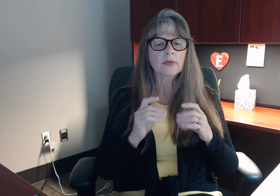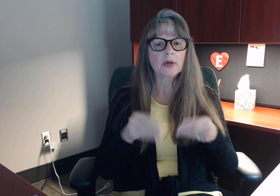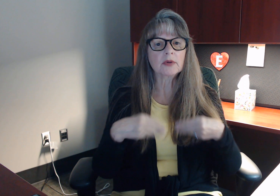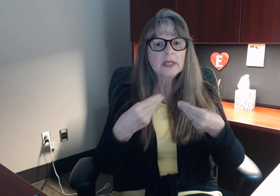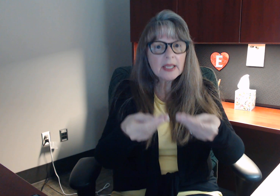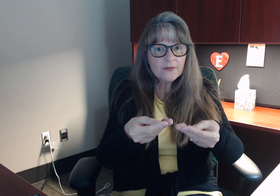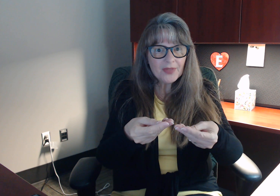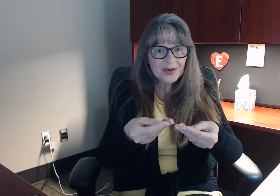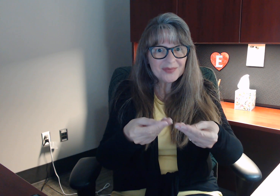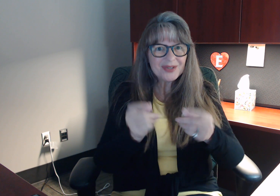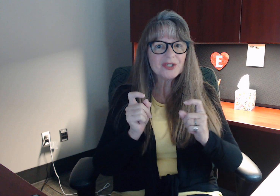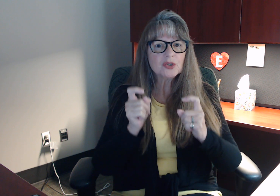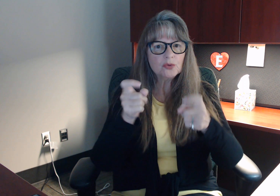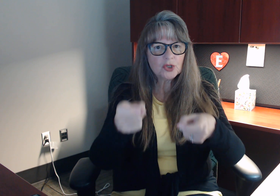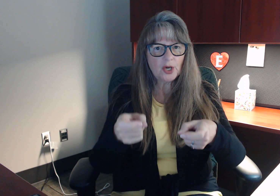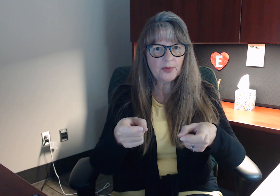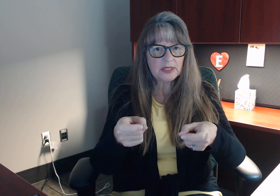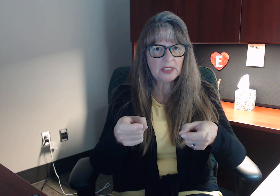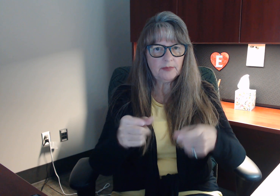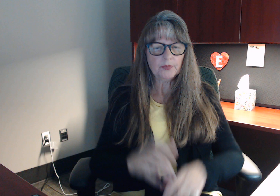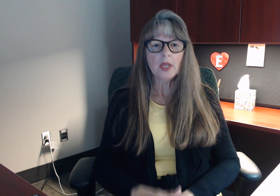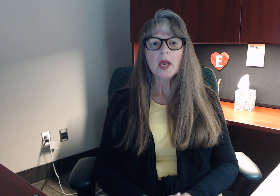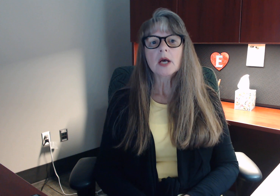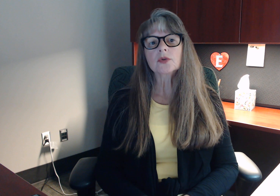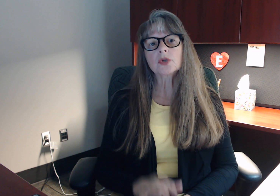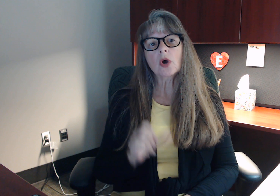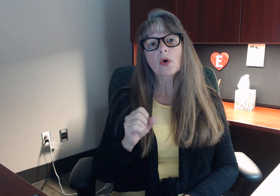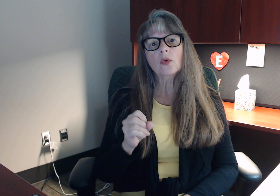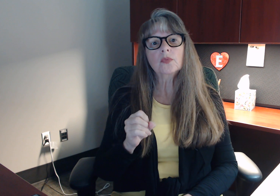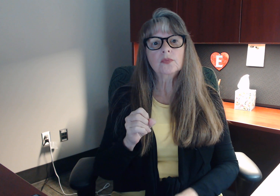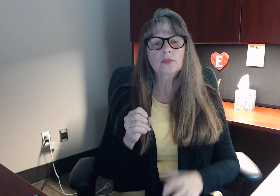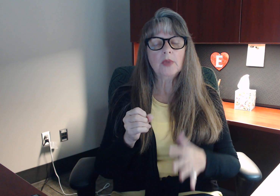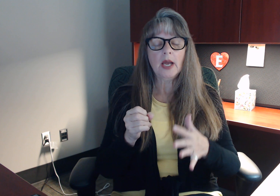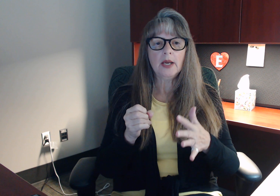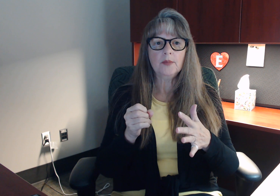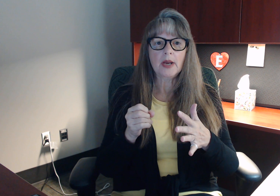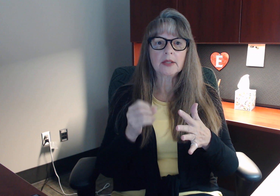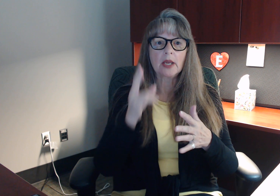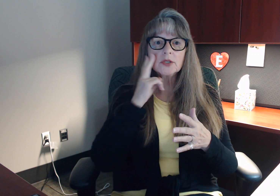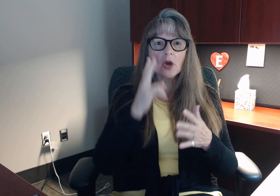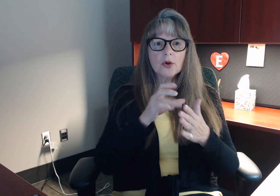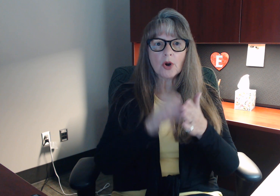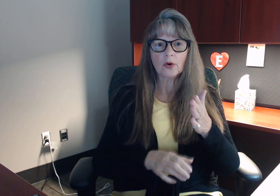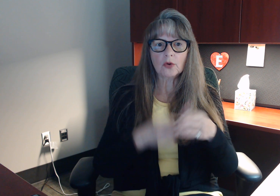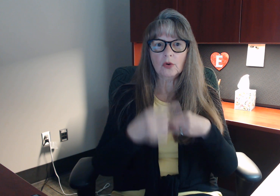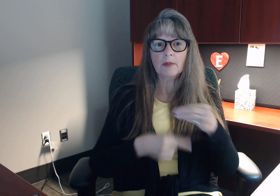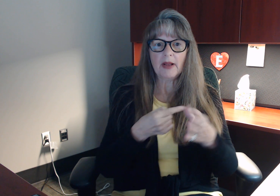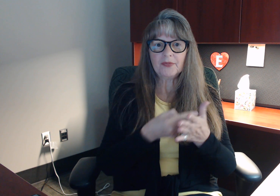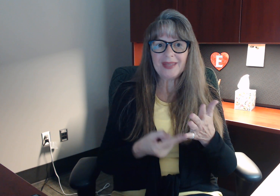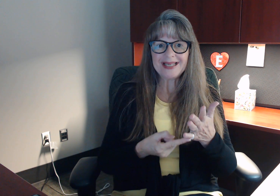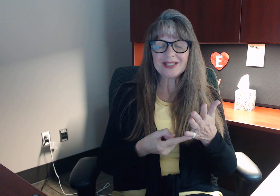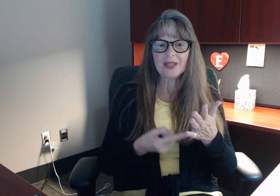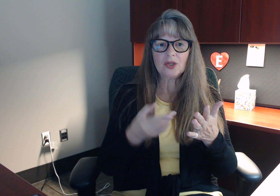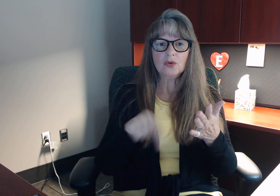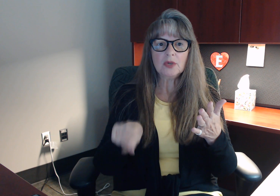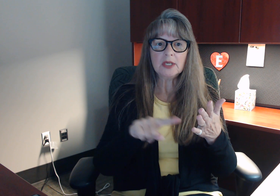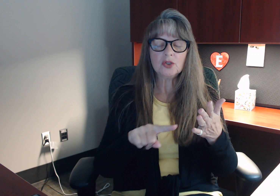they'll give them to charity. So I saw an article about things that you need to